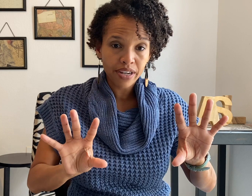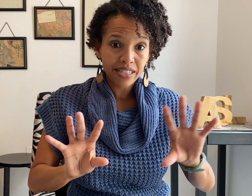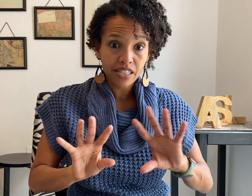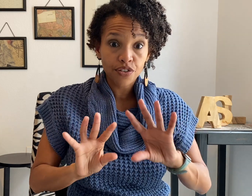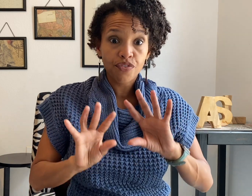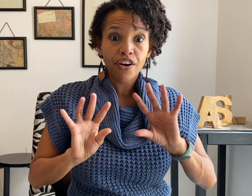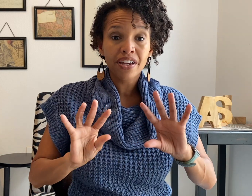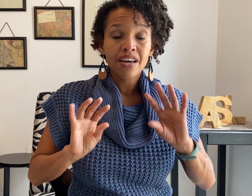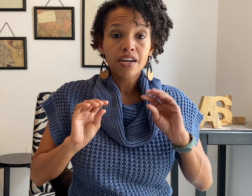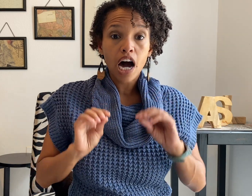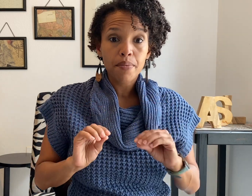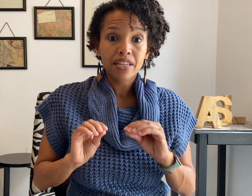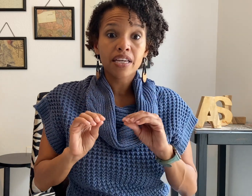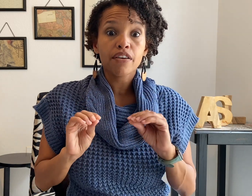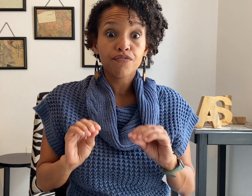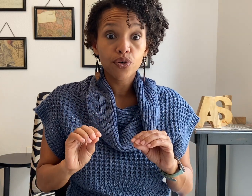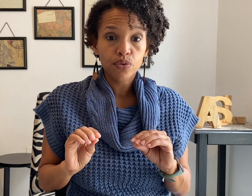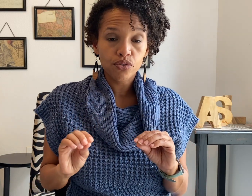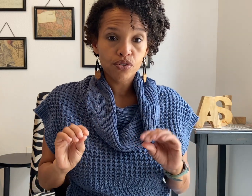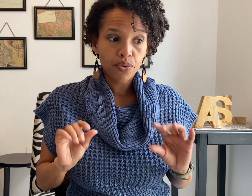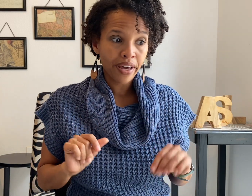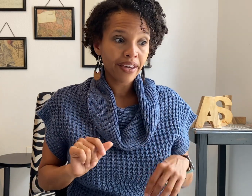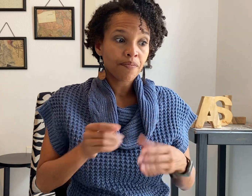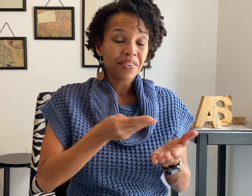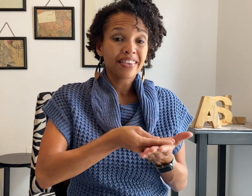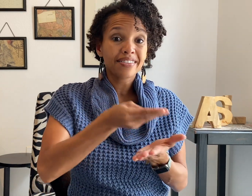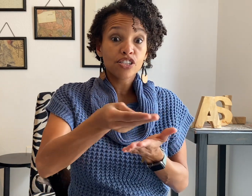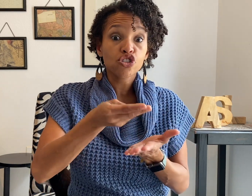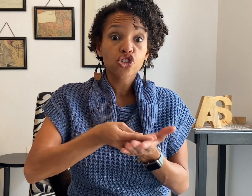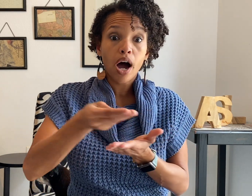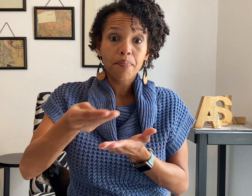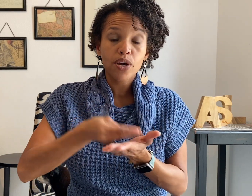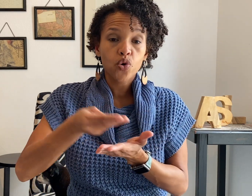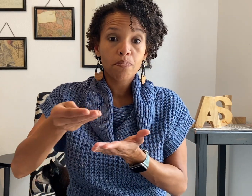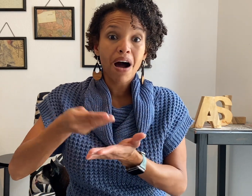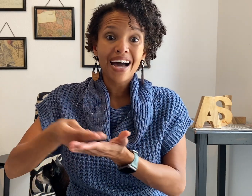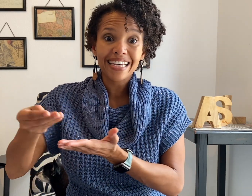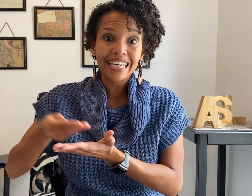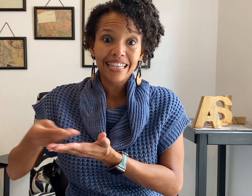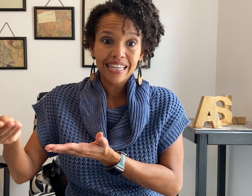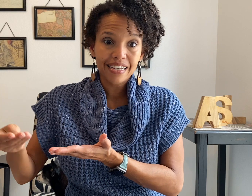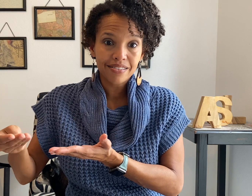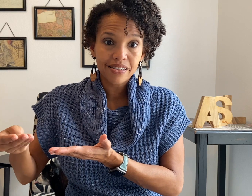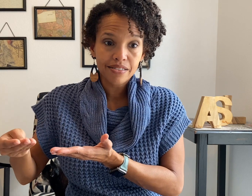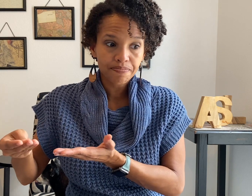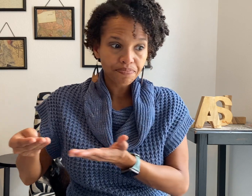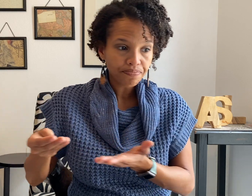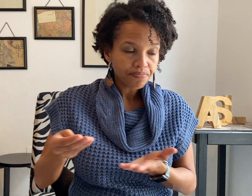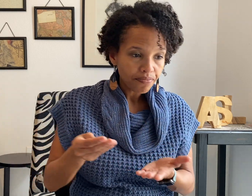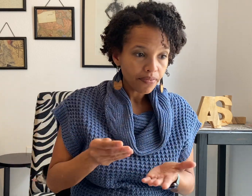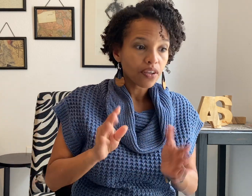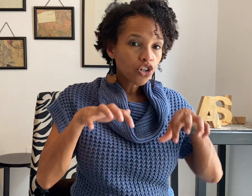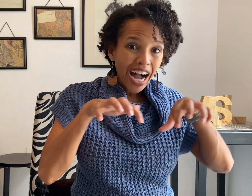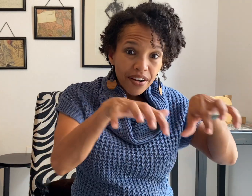because they're very commonly confused, okay? This is shopping or buying things. Crowded